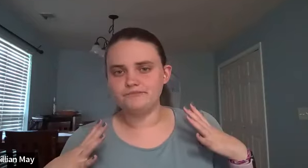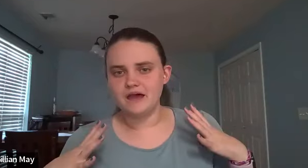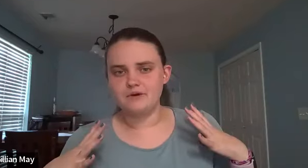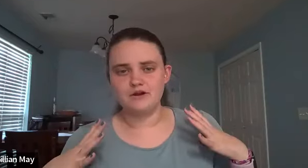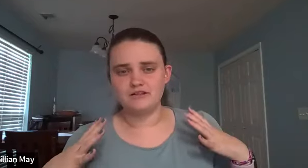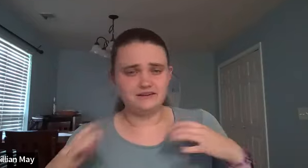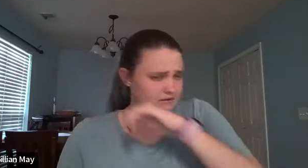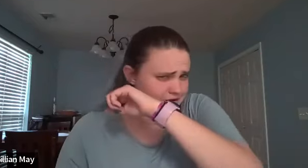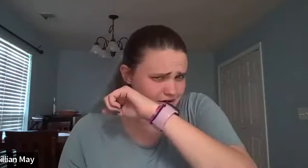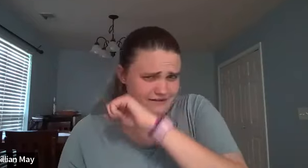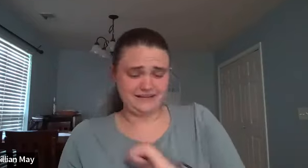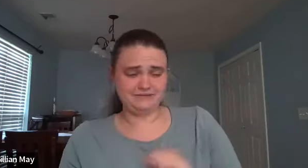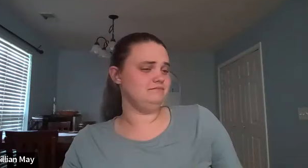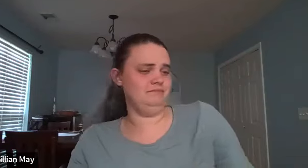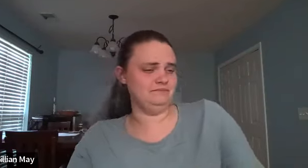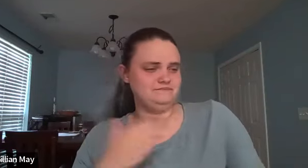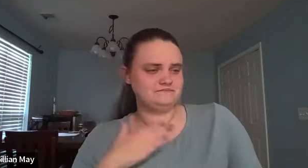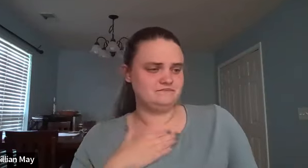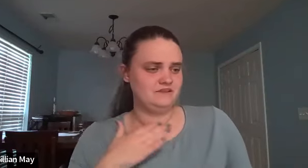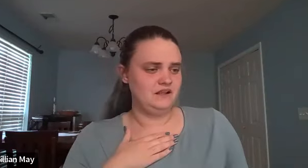I'm on a holiday. The